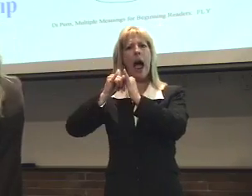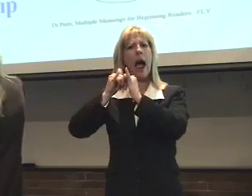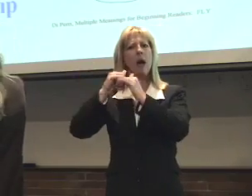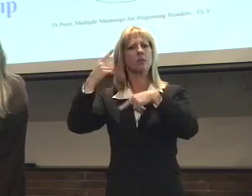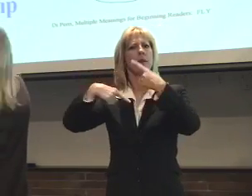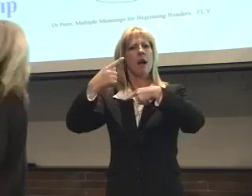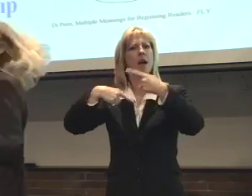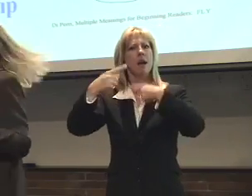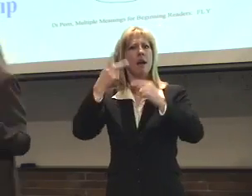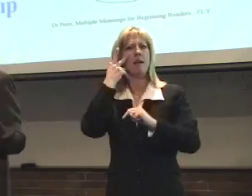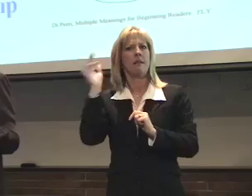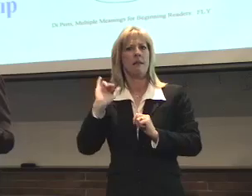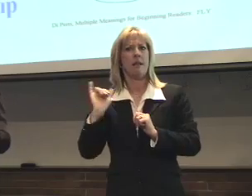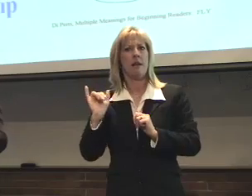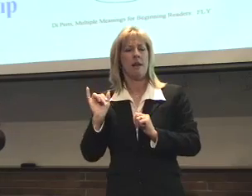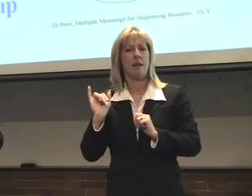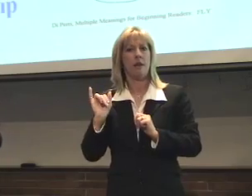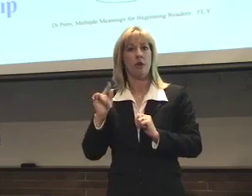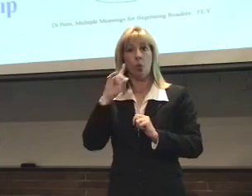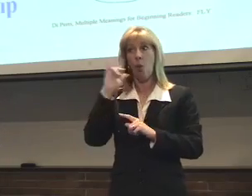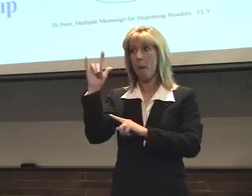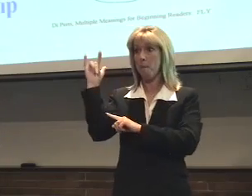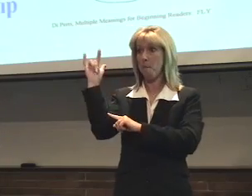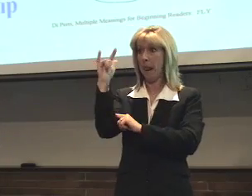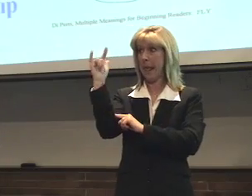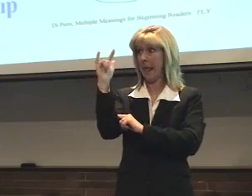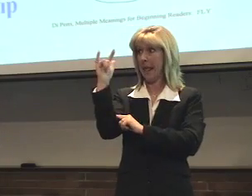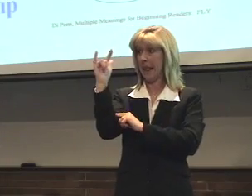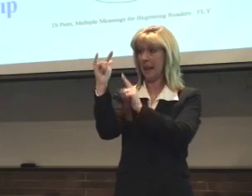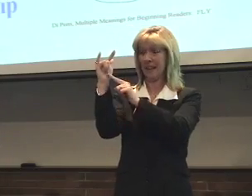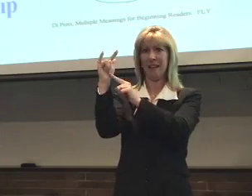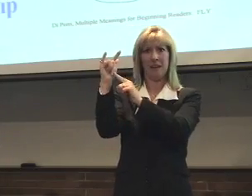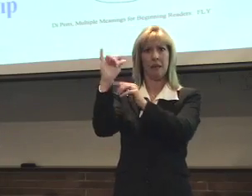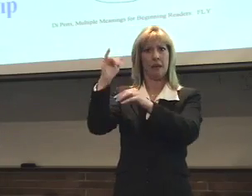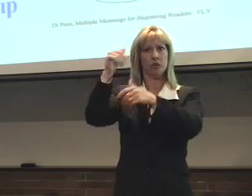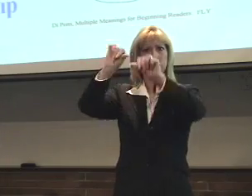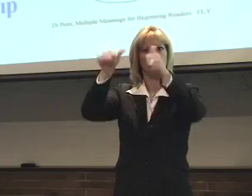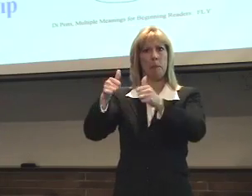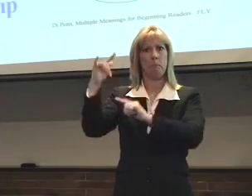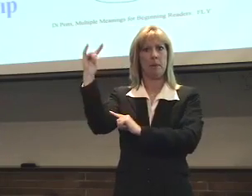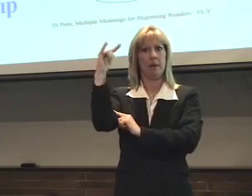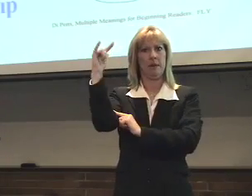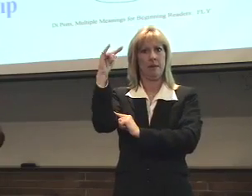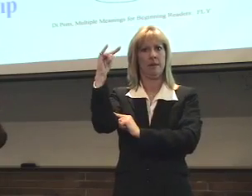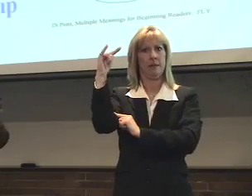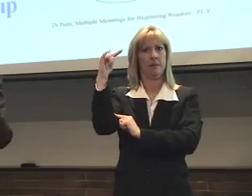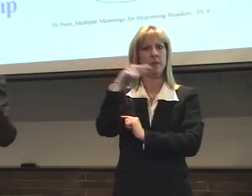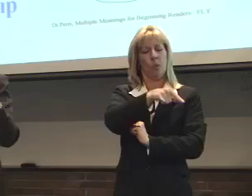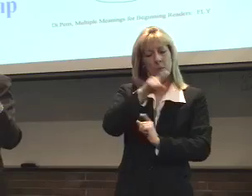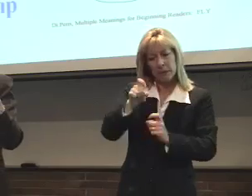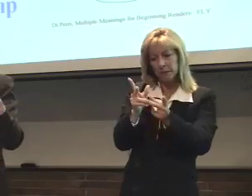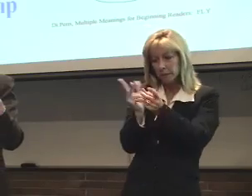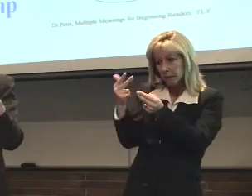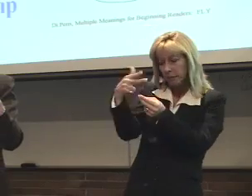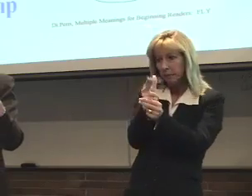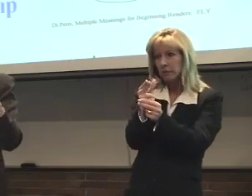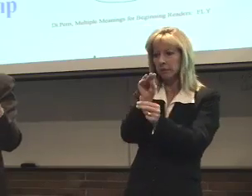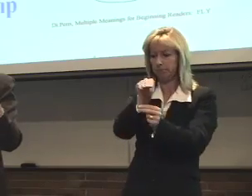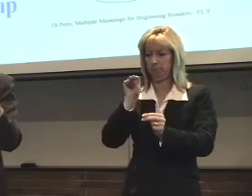sentence, she will fly in a plane, you would use this fly. So they cut out this handshake and put that in the box so they can see